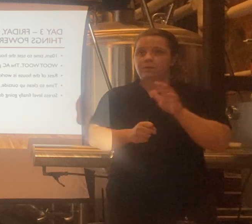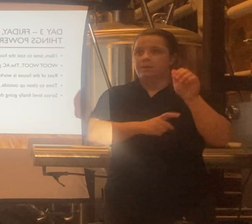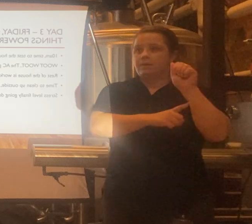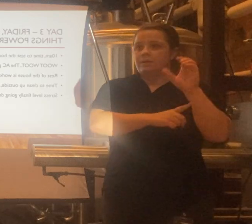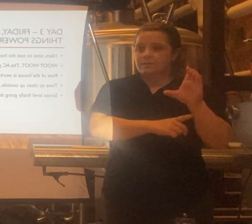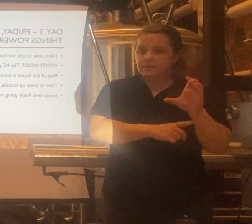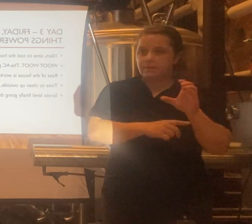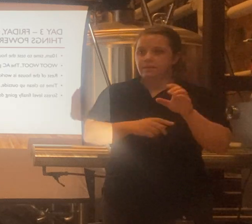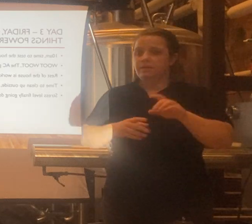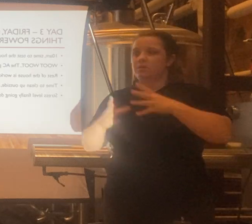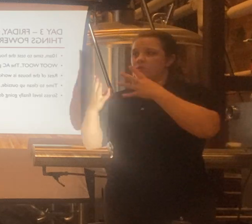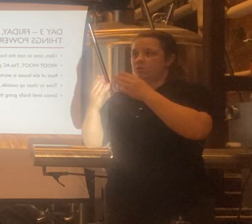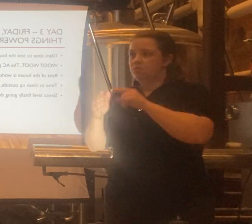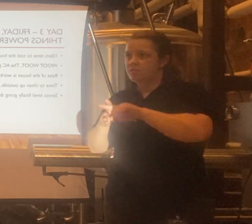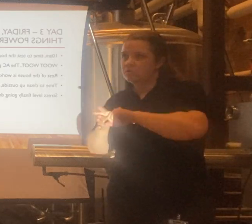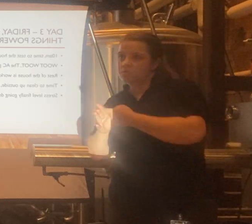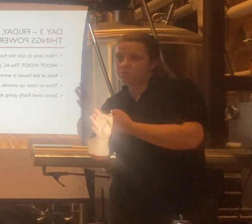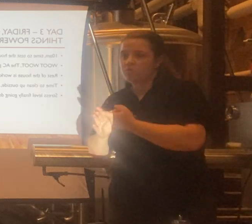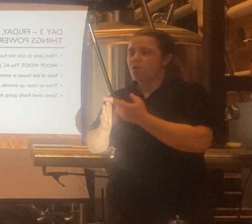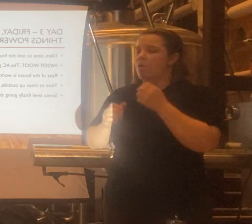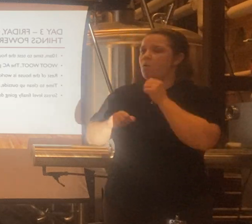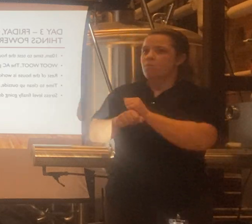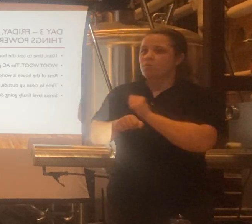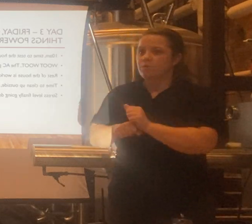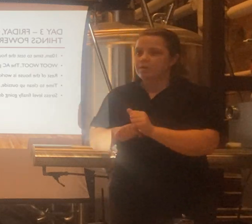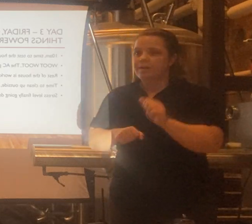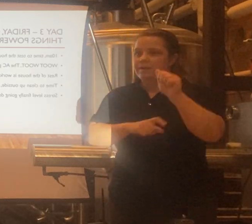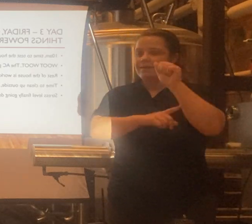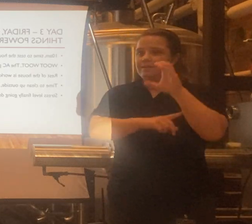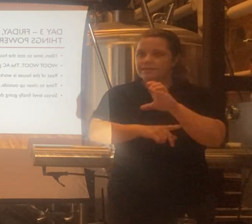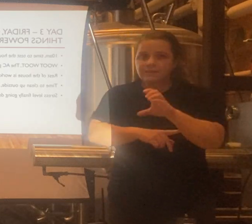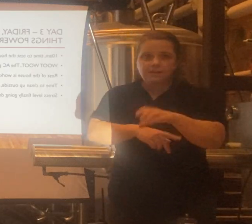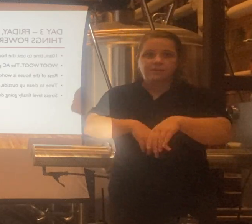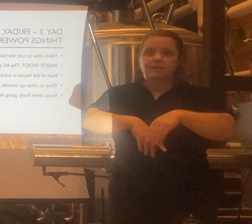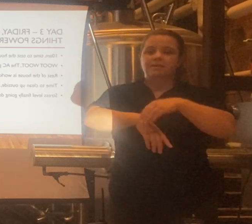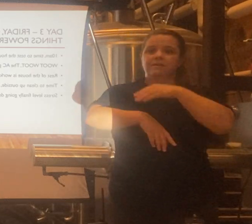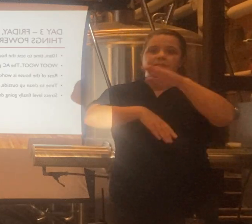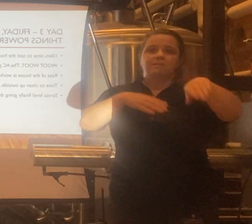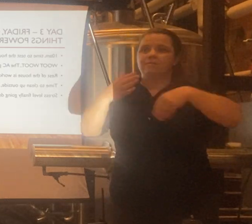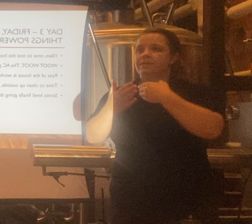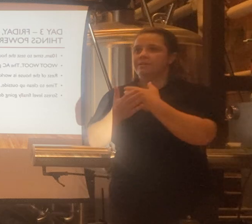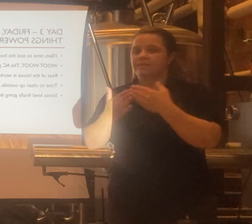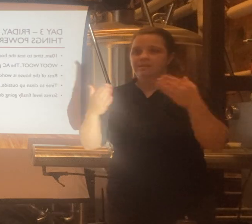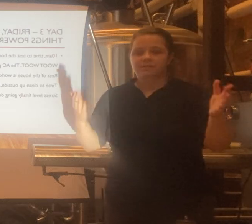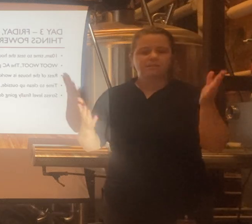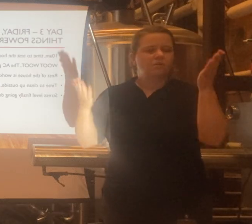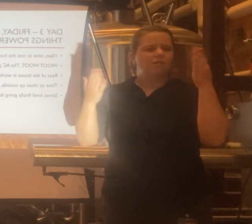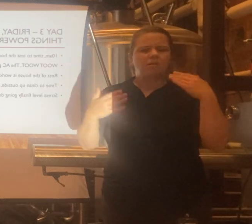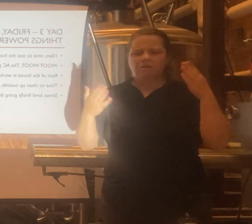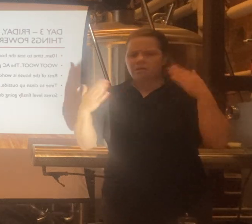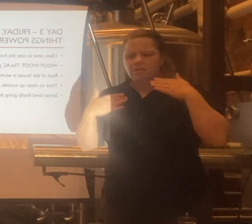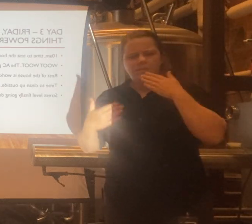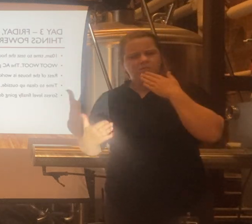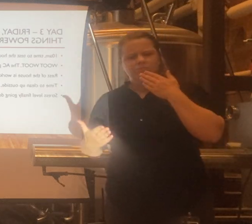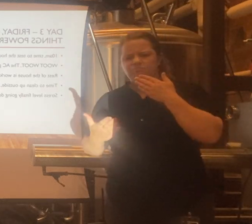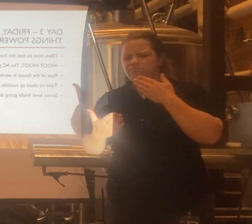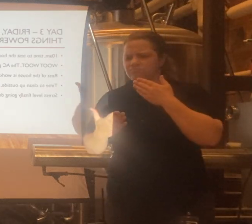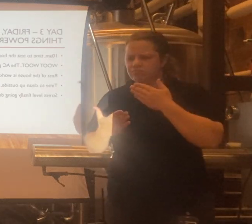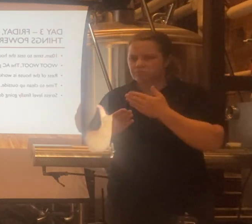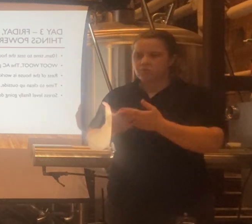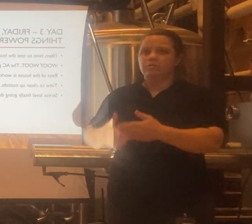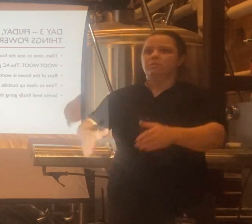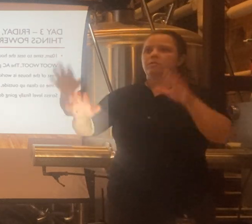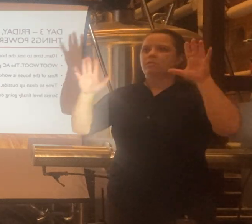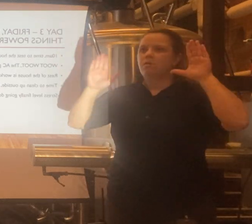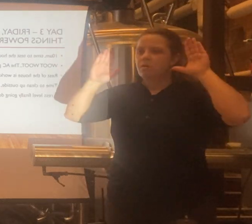on. House got cool. It was awesome. The whole house was getting cool. So I'm like, all right, this is working. I